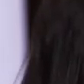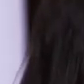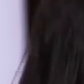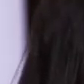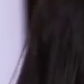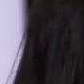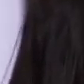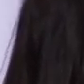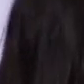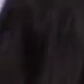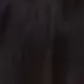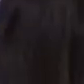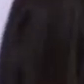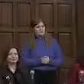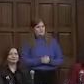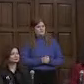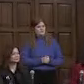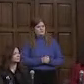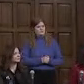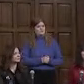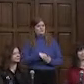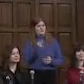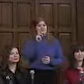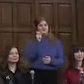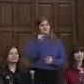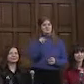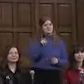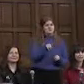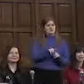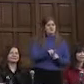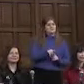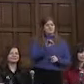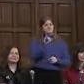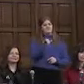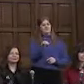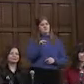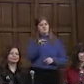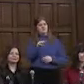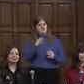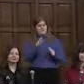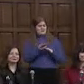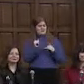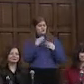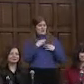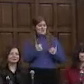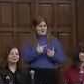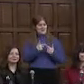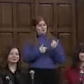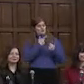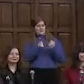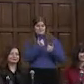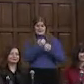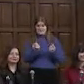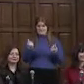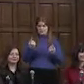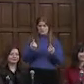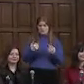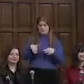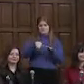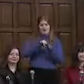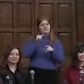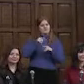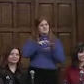for that question, Caroline. And Dan behind, yeah. Madam Chairman, and congratulations to everyone that took part in